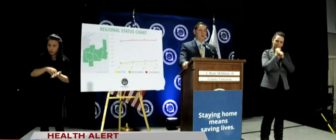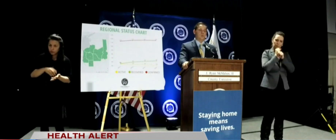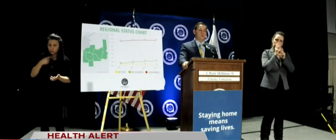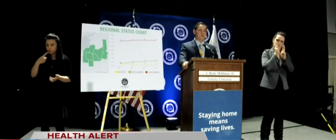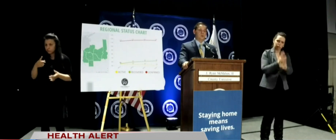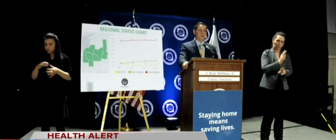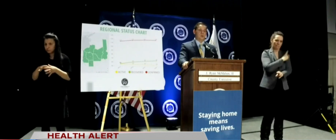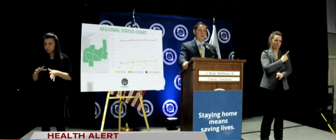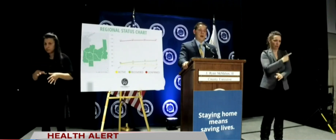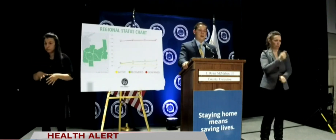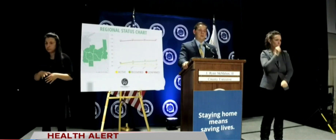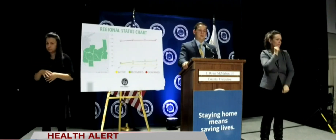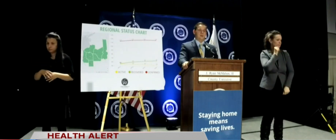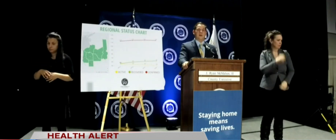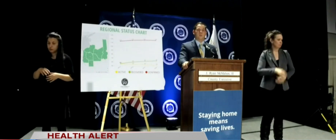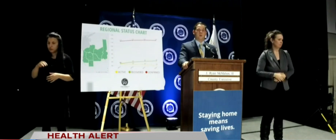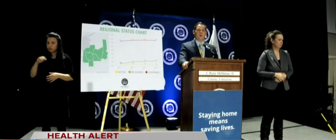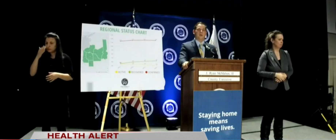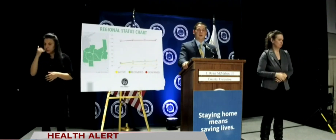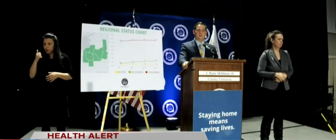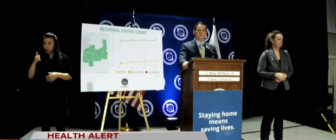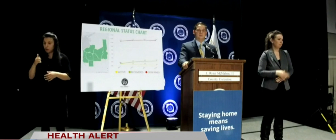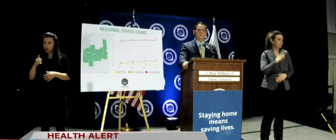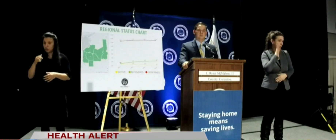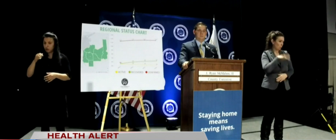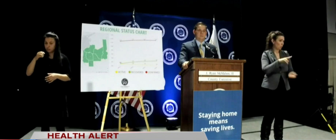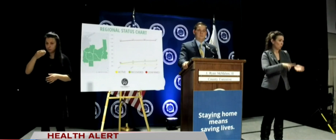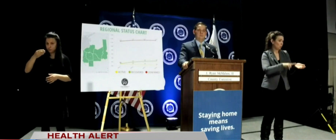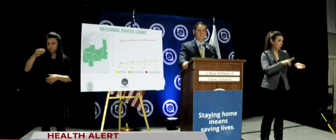nursing homes that have had more than one case.